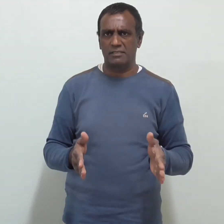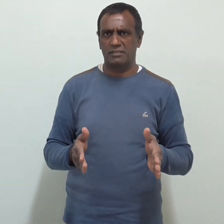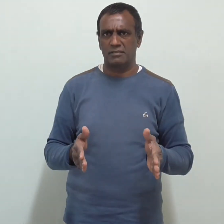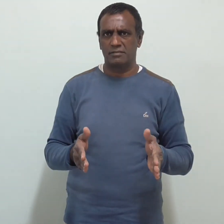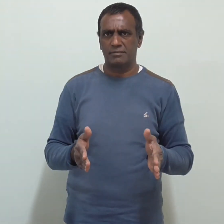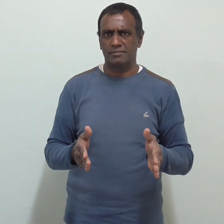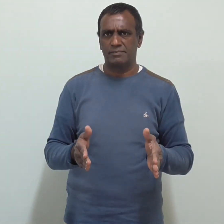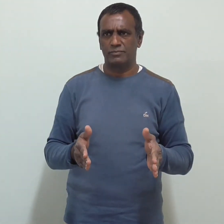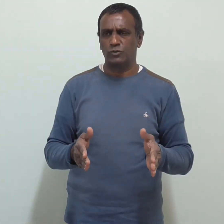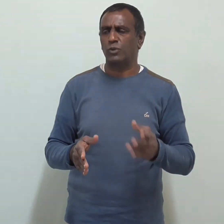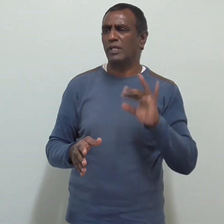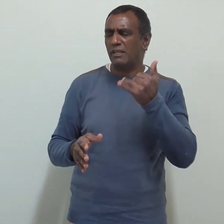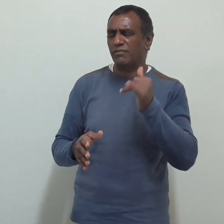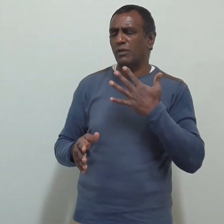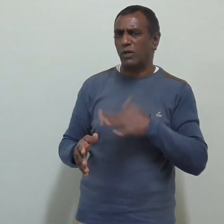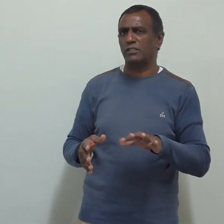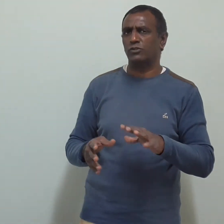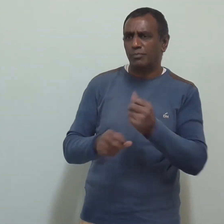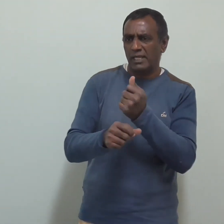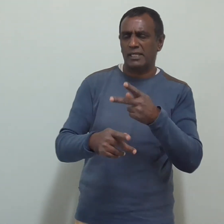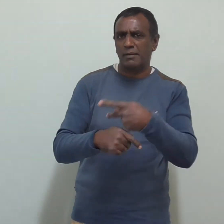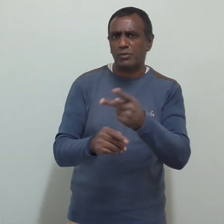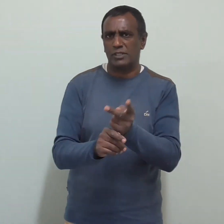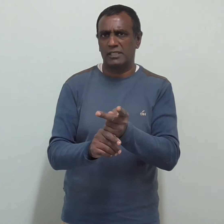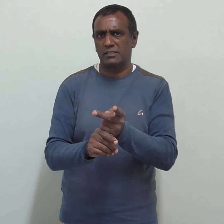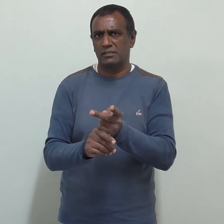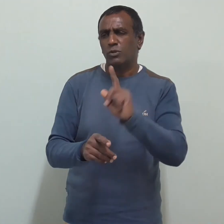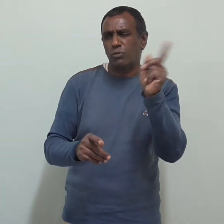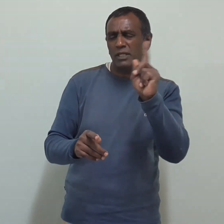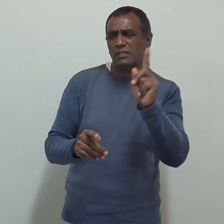designers. So if they wanted to make a product, what